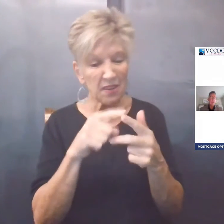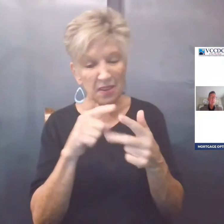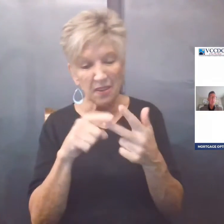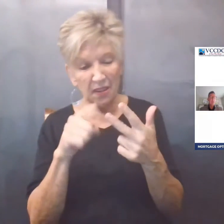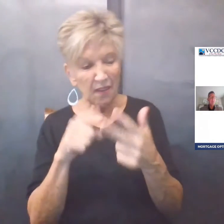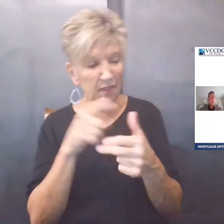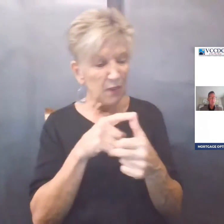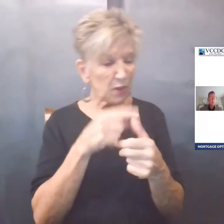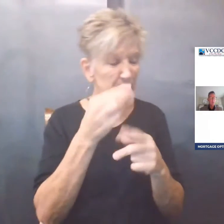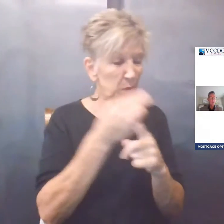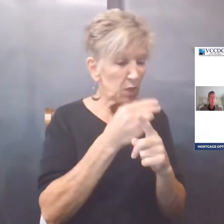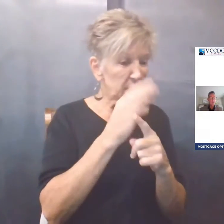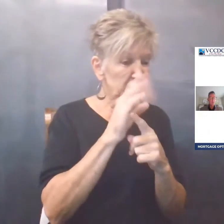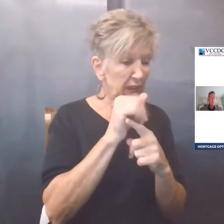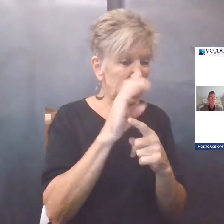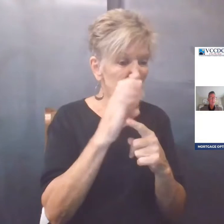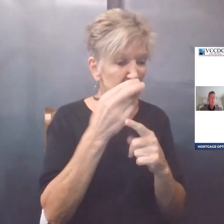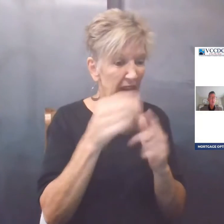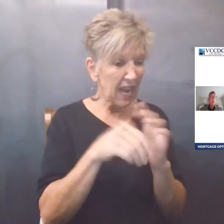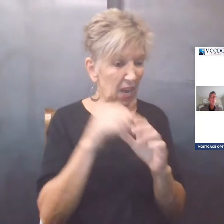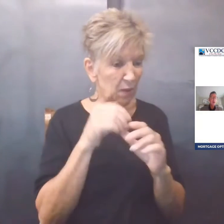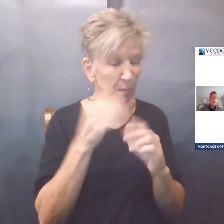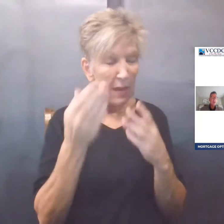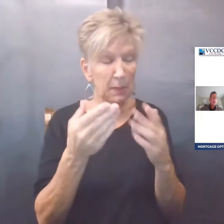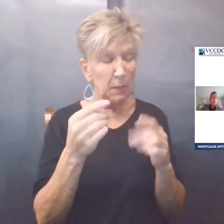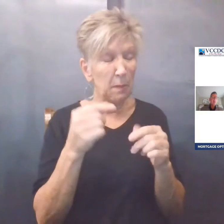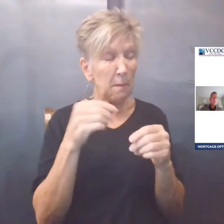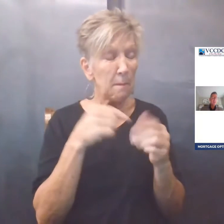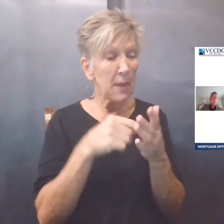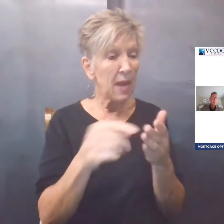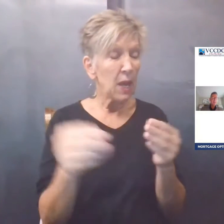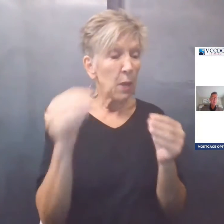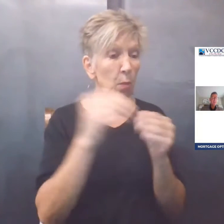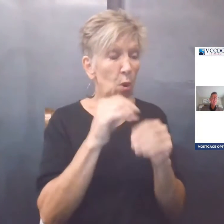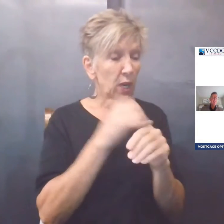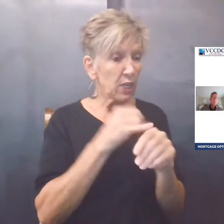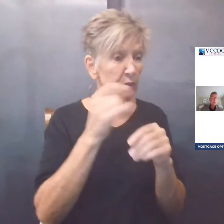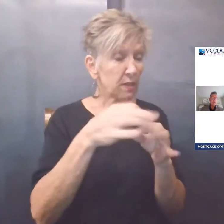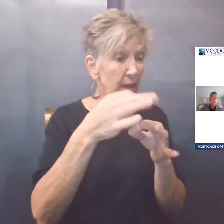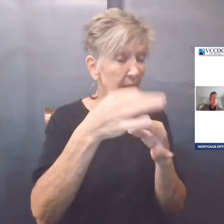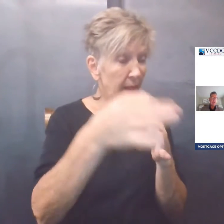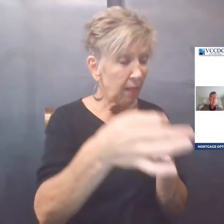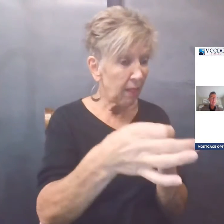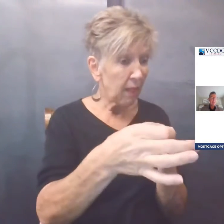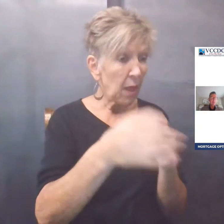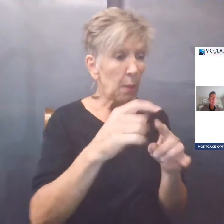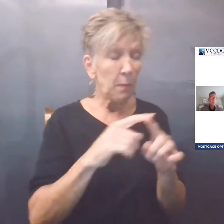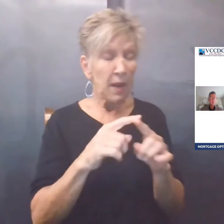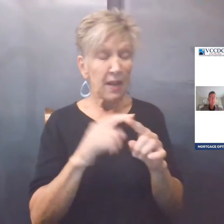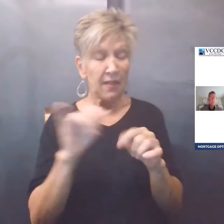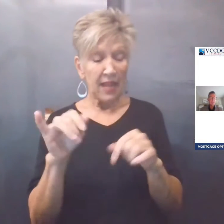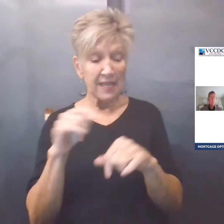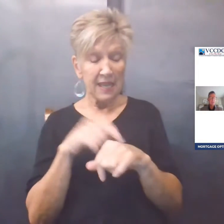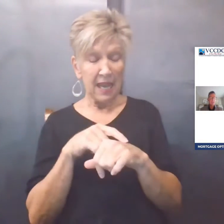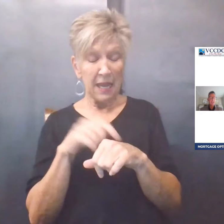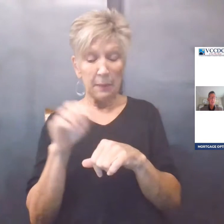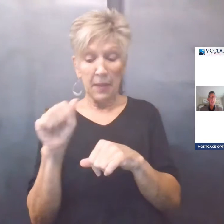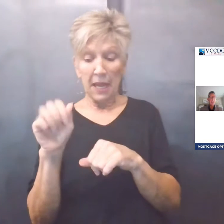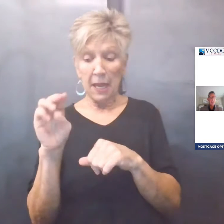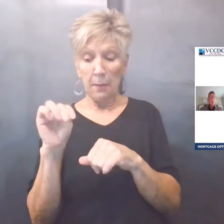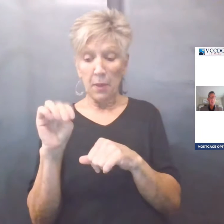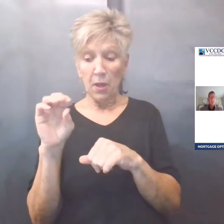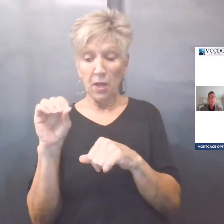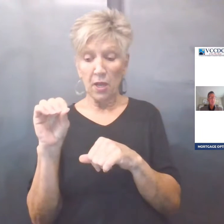cash out, maybe you have to pay more interest over the life of that loan, but because the period that you pay that back, which is called the amortization